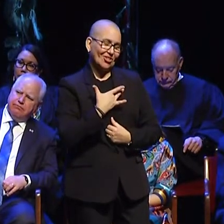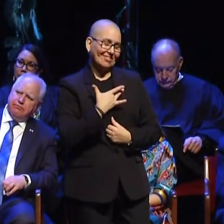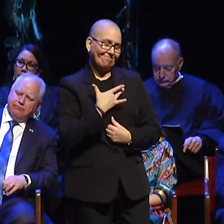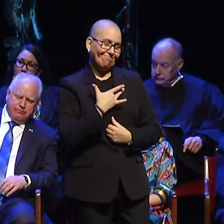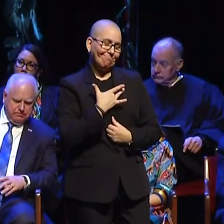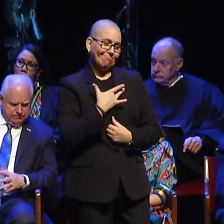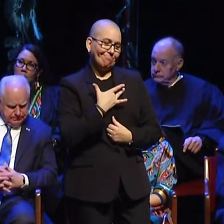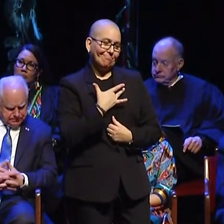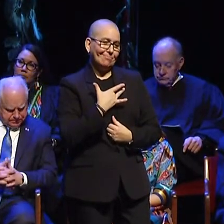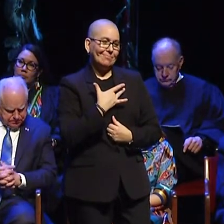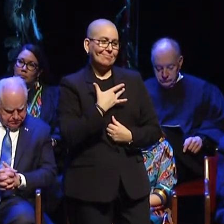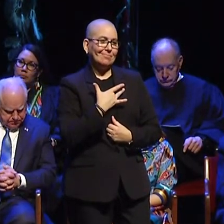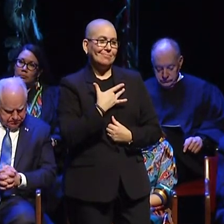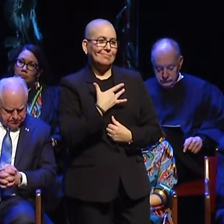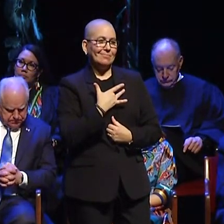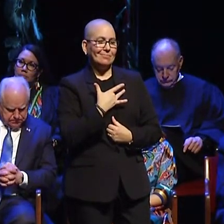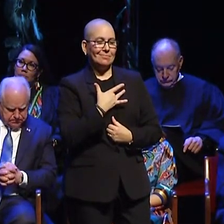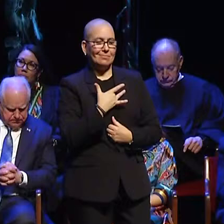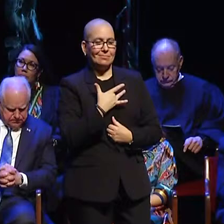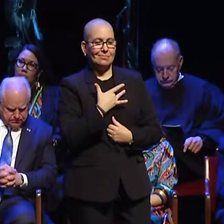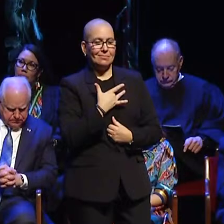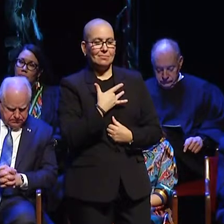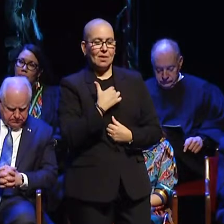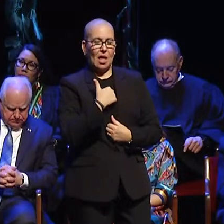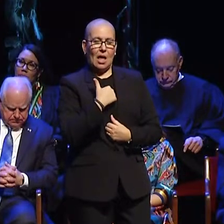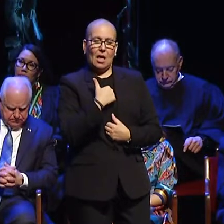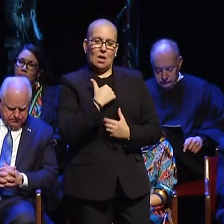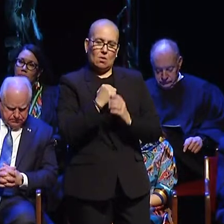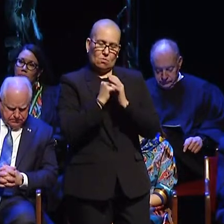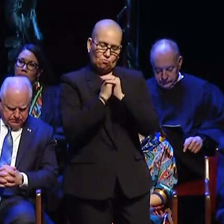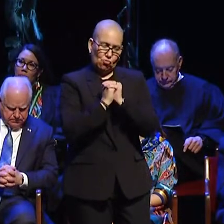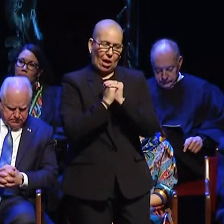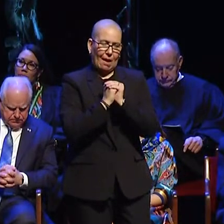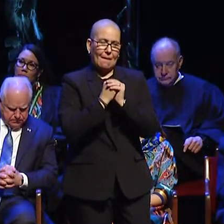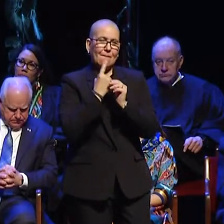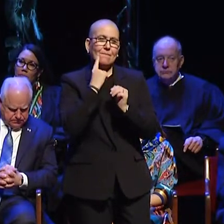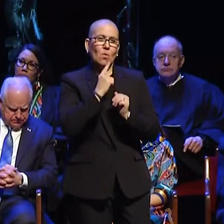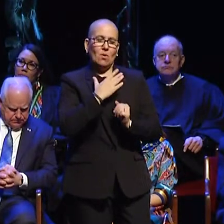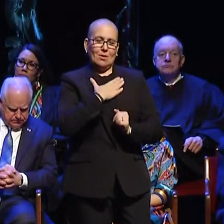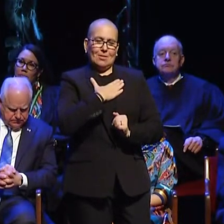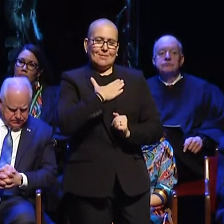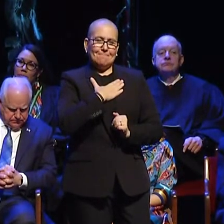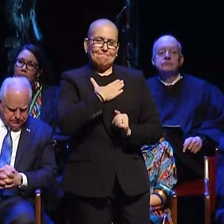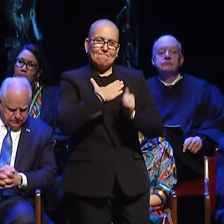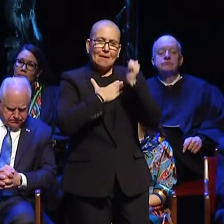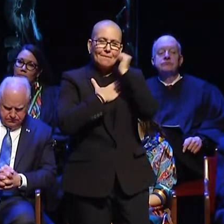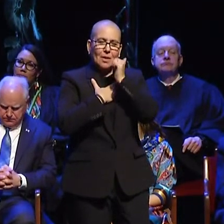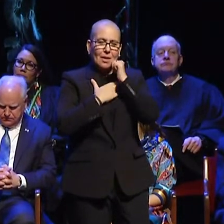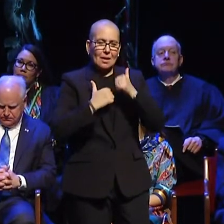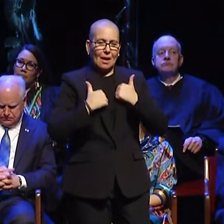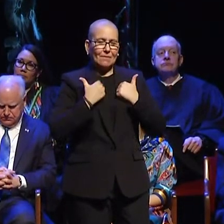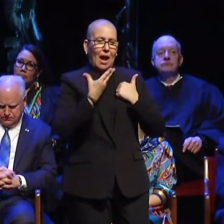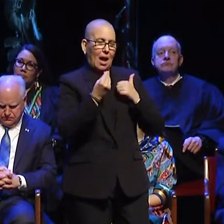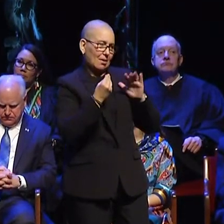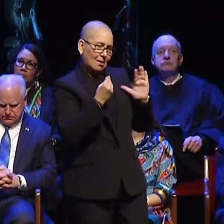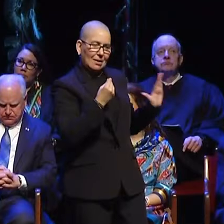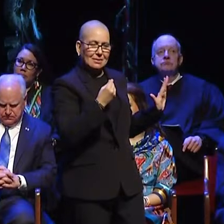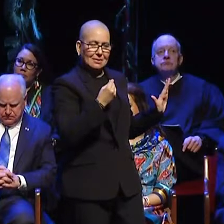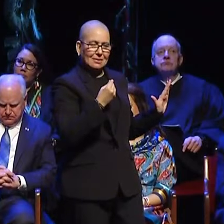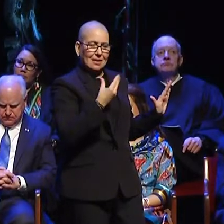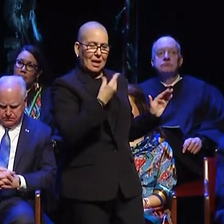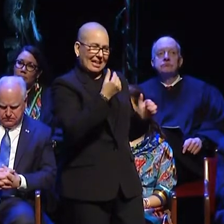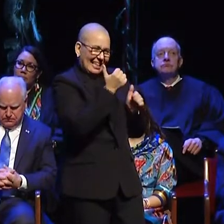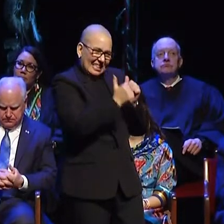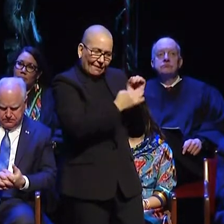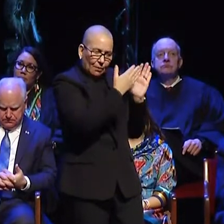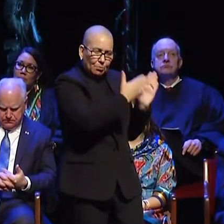carrying us around in prayer as I go about my daily life, as each of you goes about